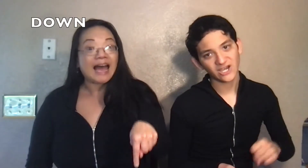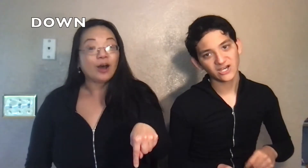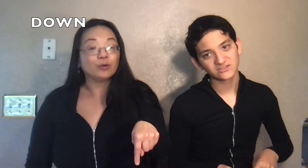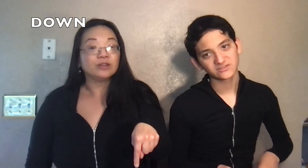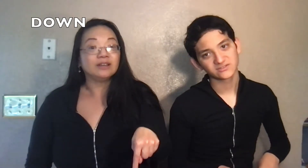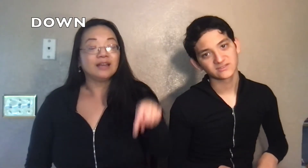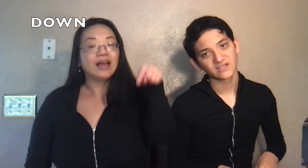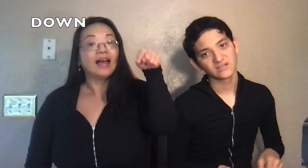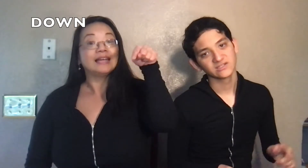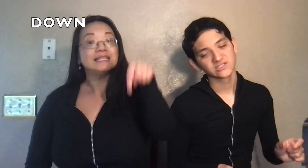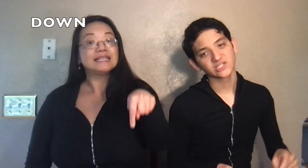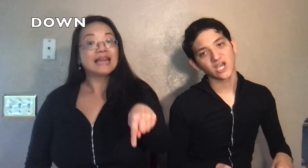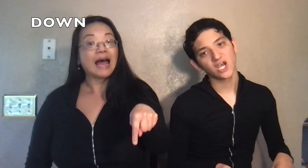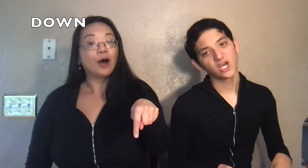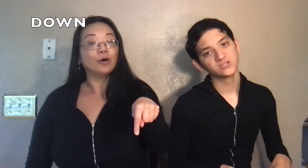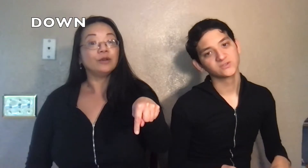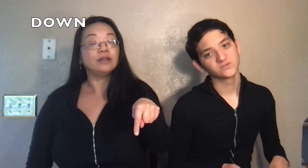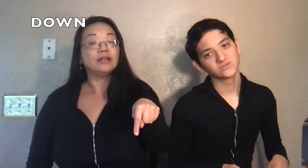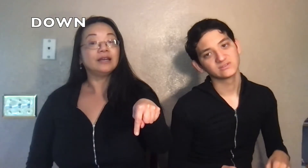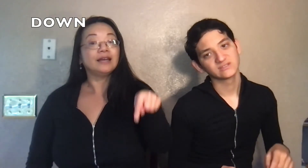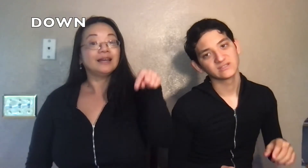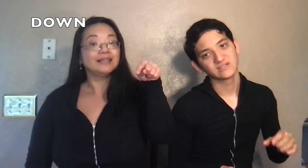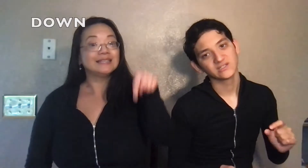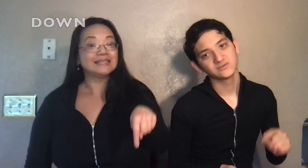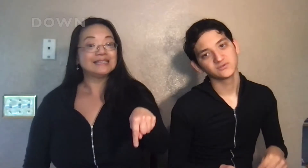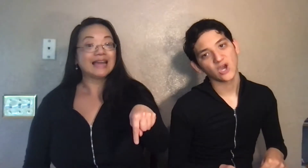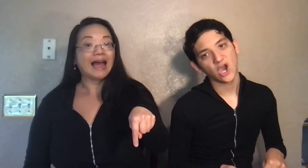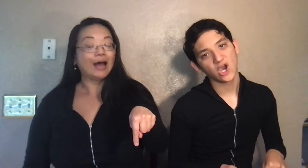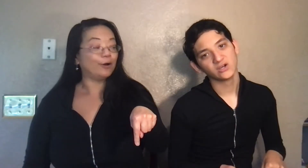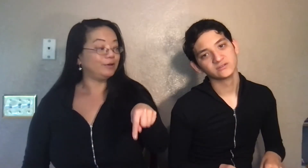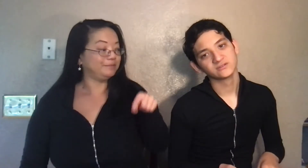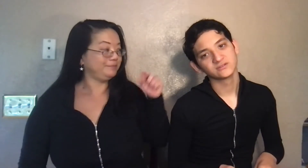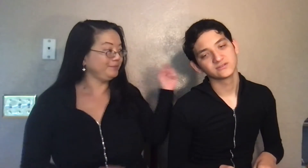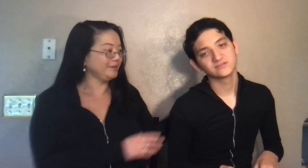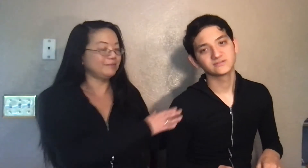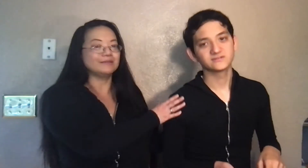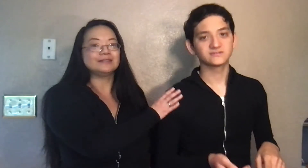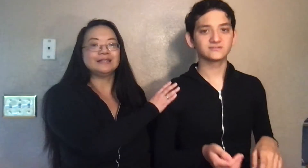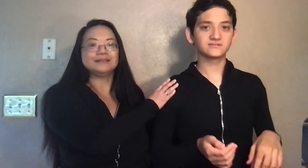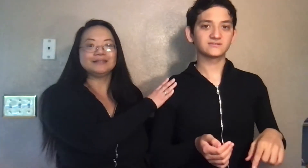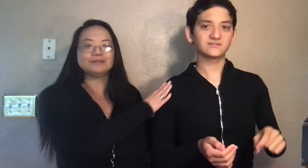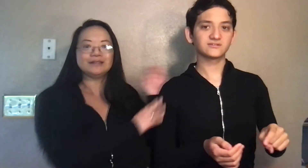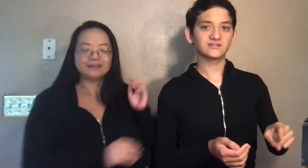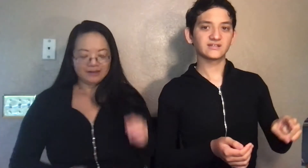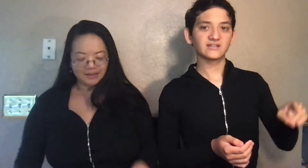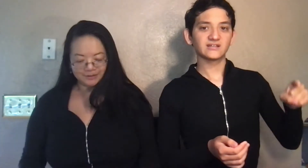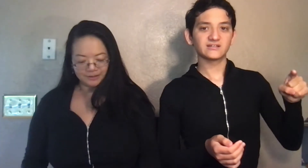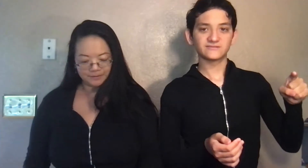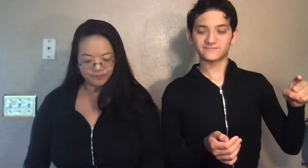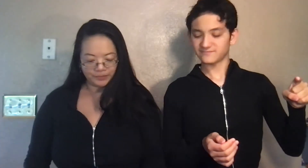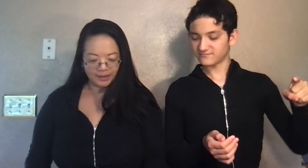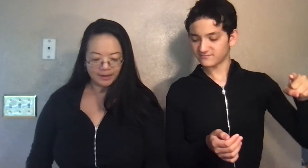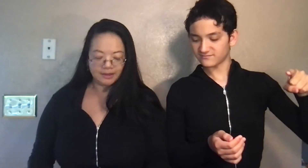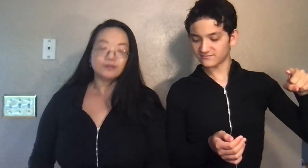Down. Down. Down. Mm-hmm. Your hands are here. Let's do down